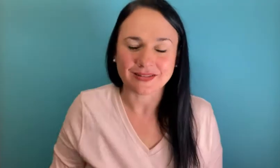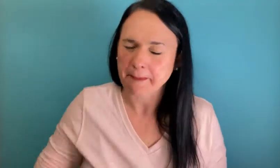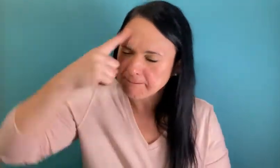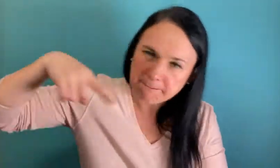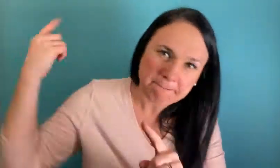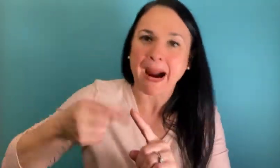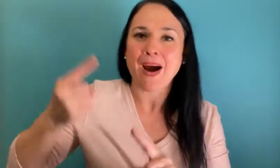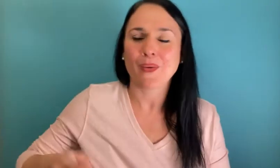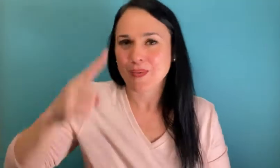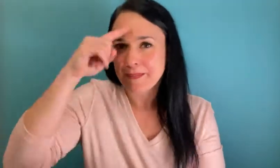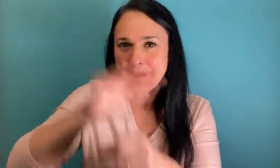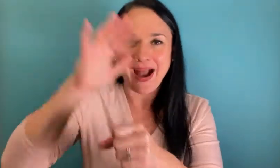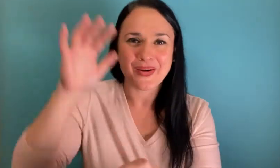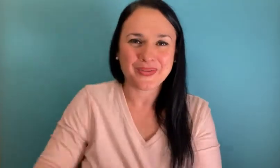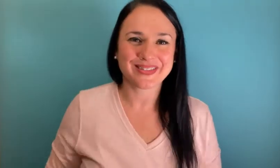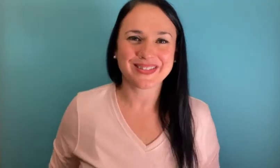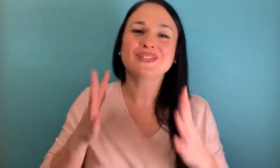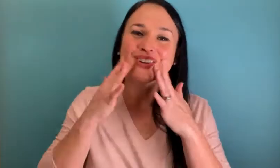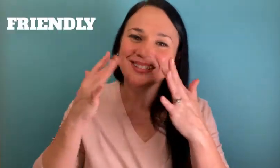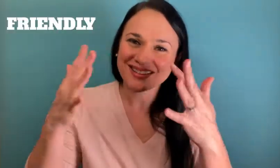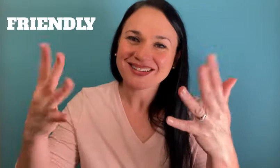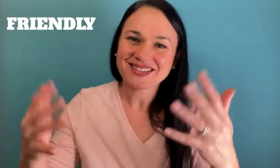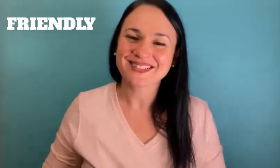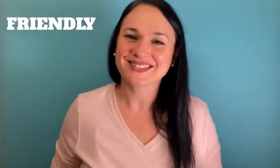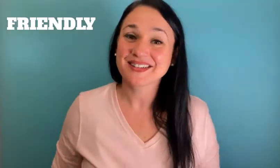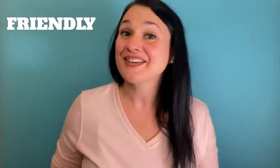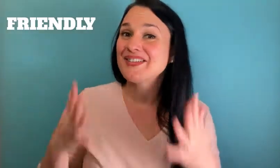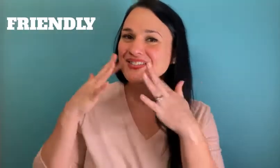it. Lost it. Friendly.